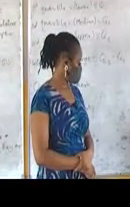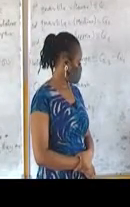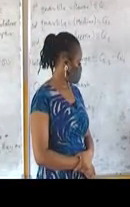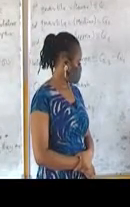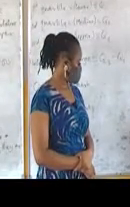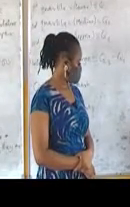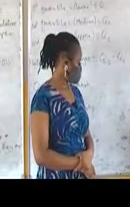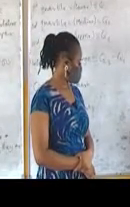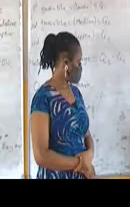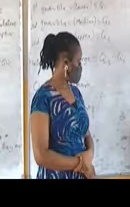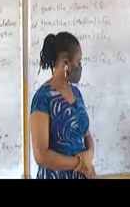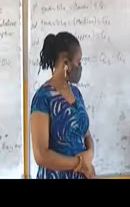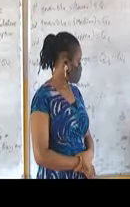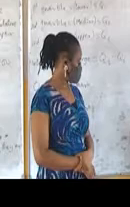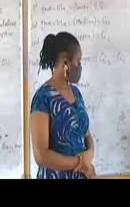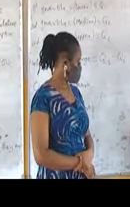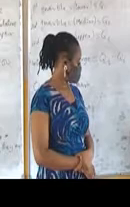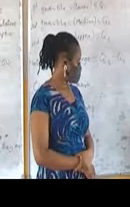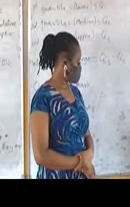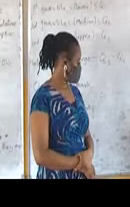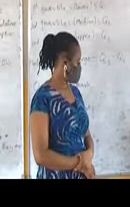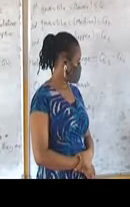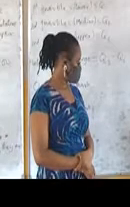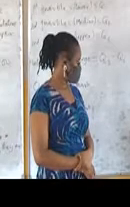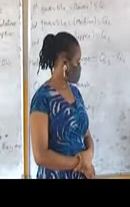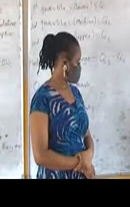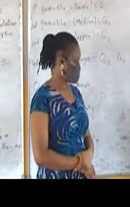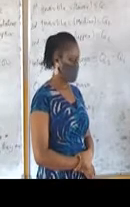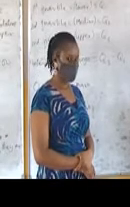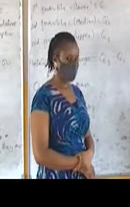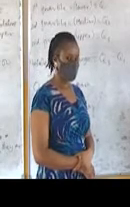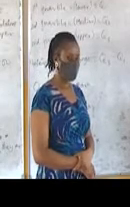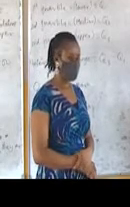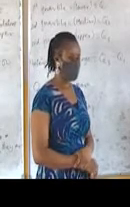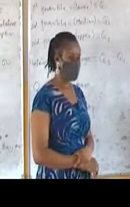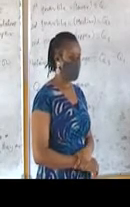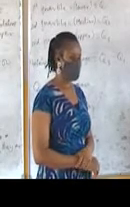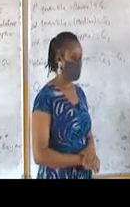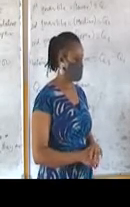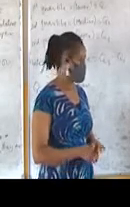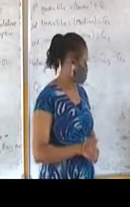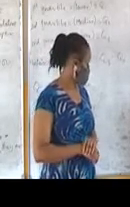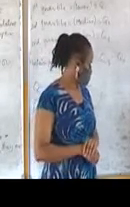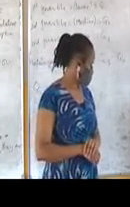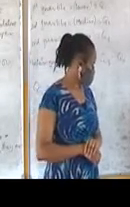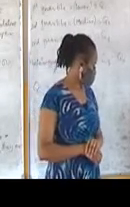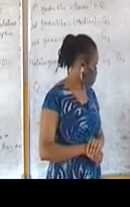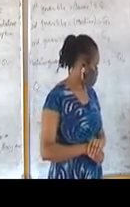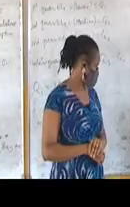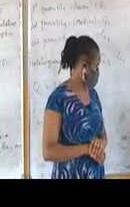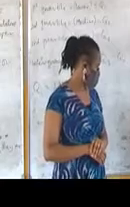is straight this time. So you have it. Then you draw it to the curve.